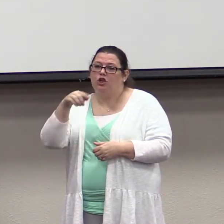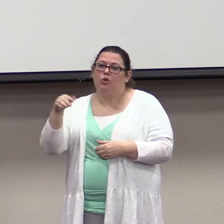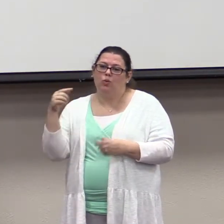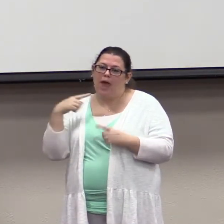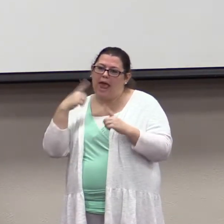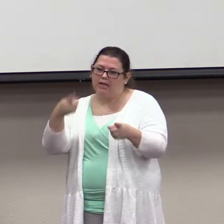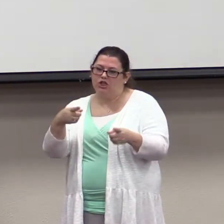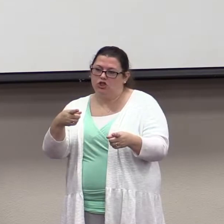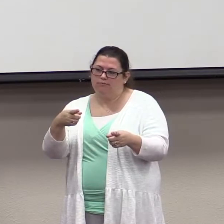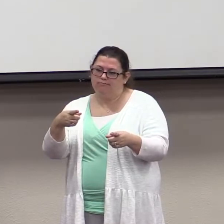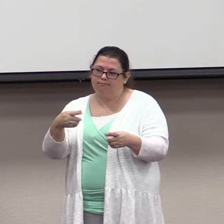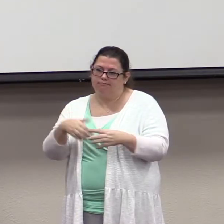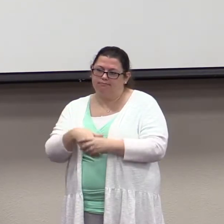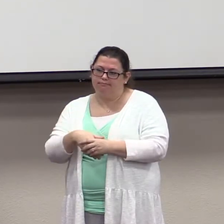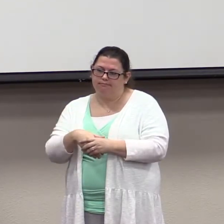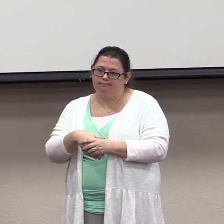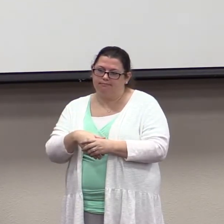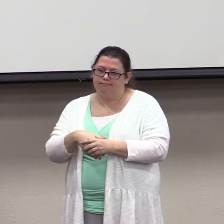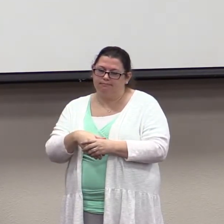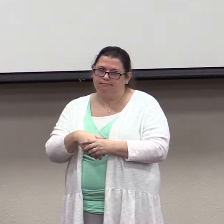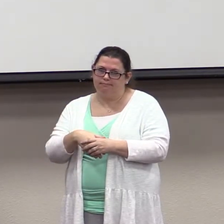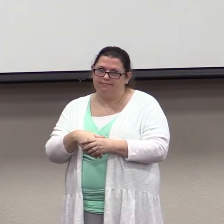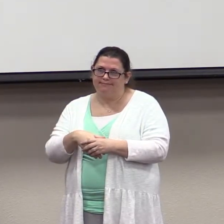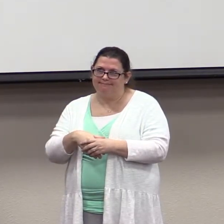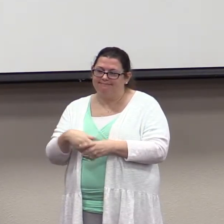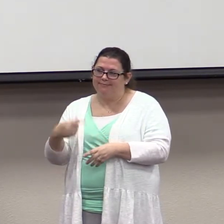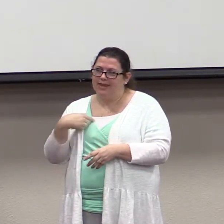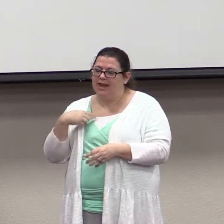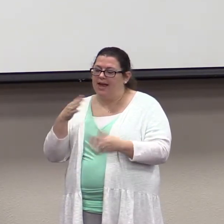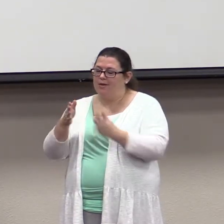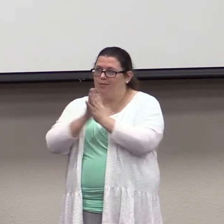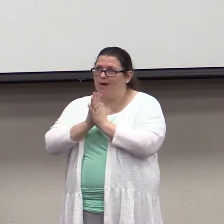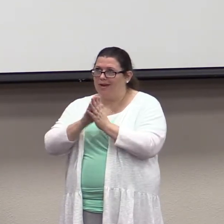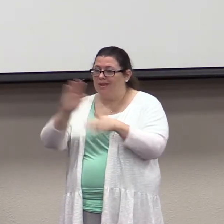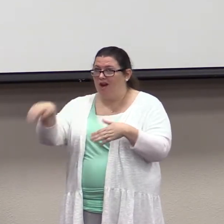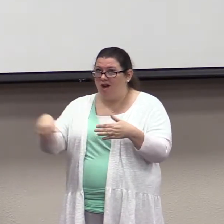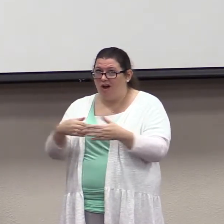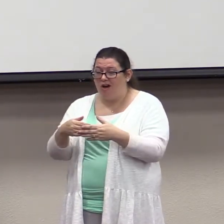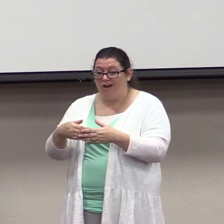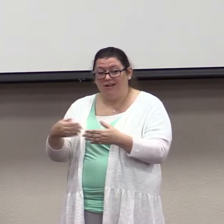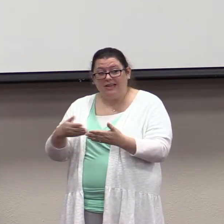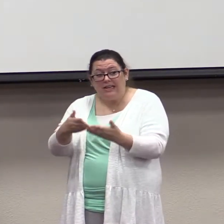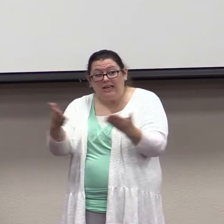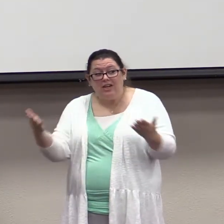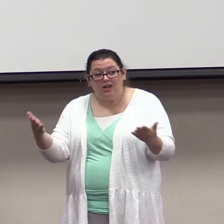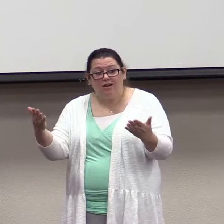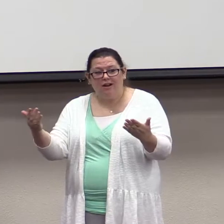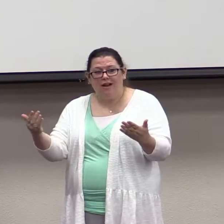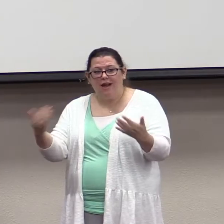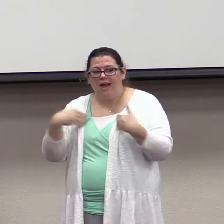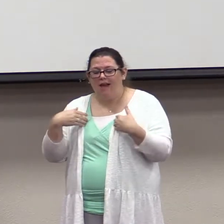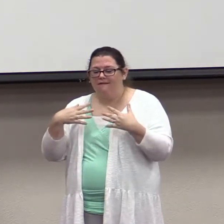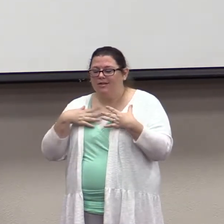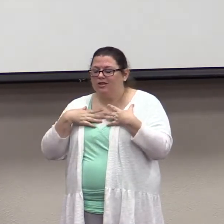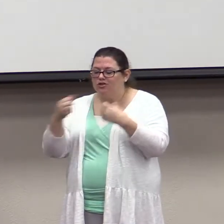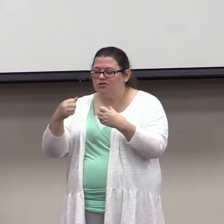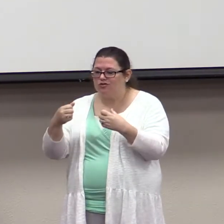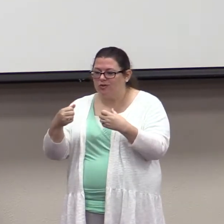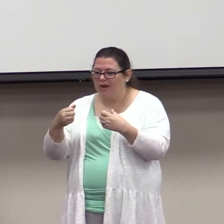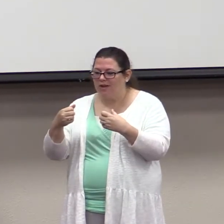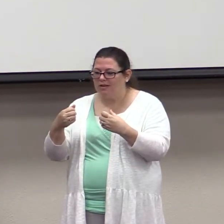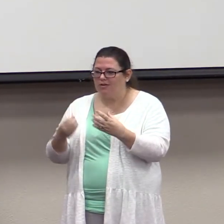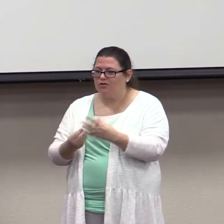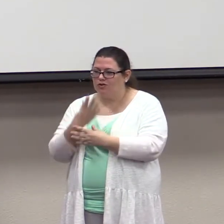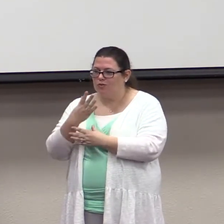I pray that all of us in this room have the strength and the courage to lead others as Joshua did, that we grow into men and women who do what